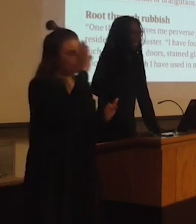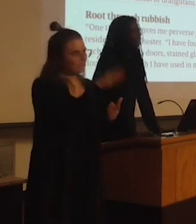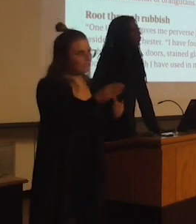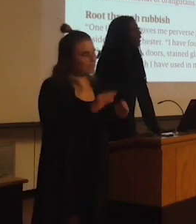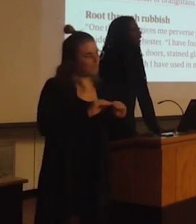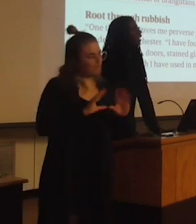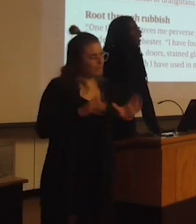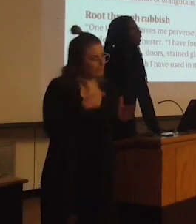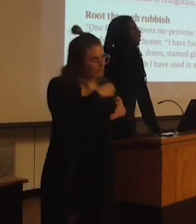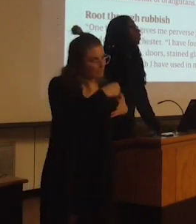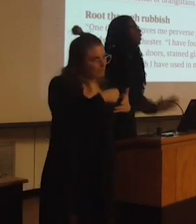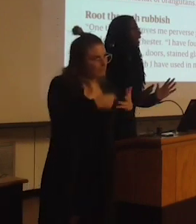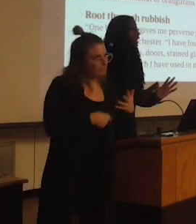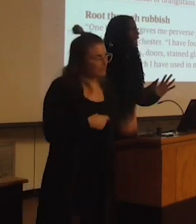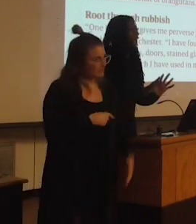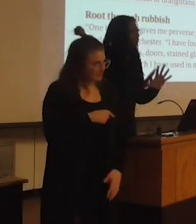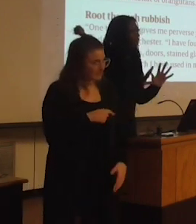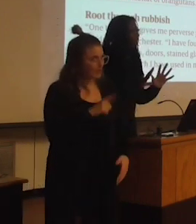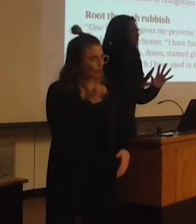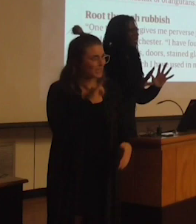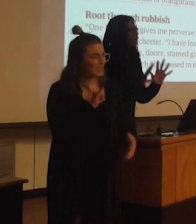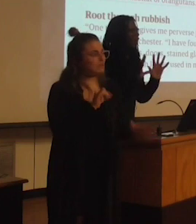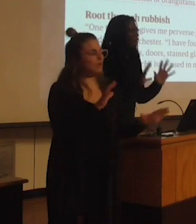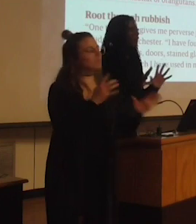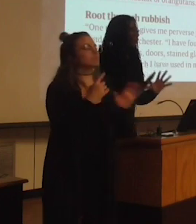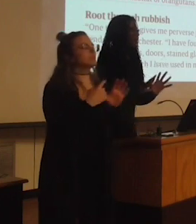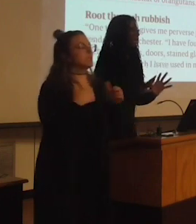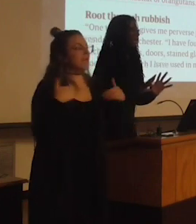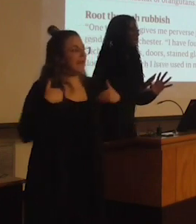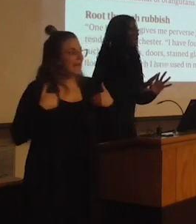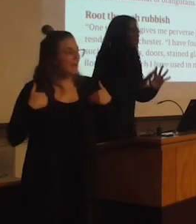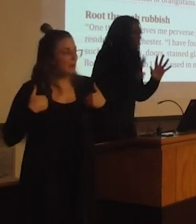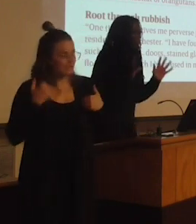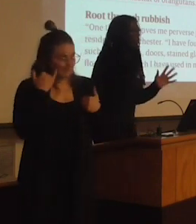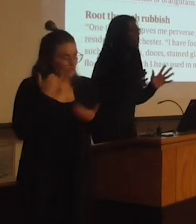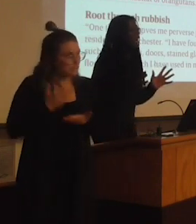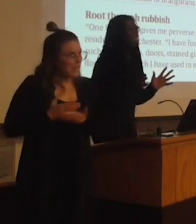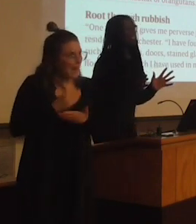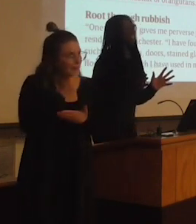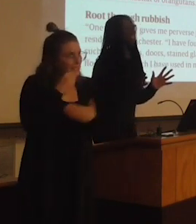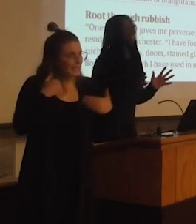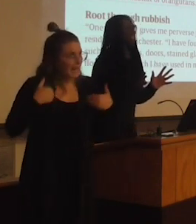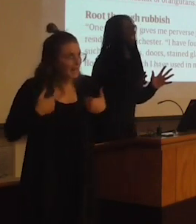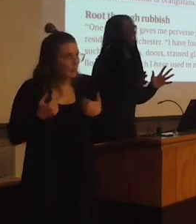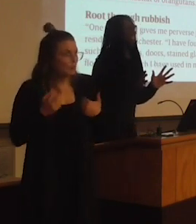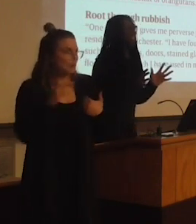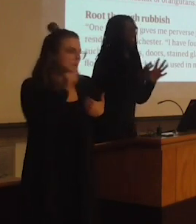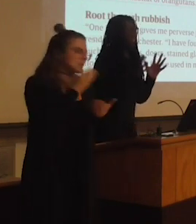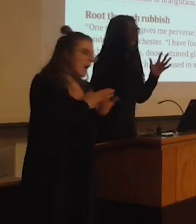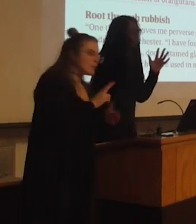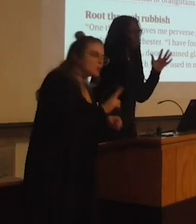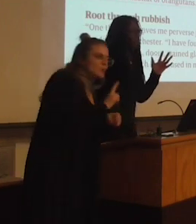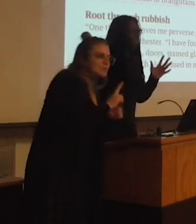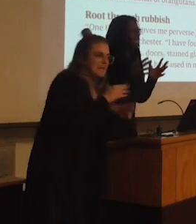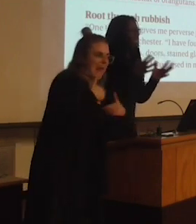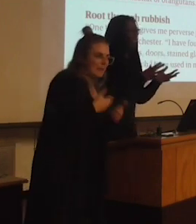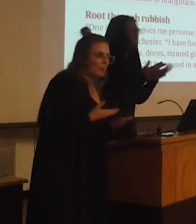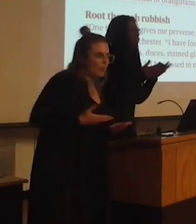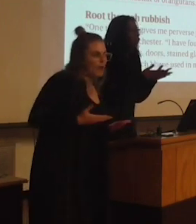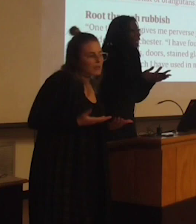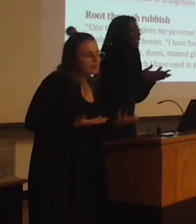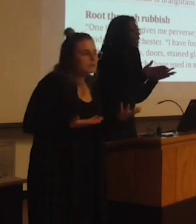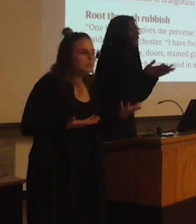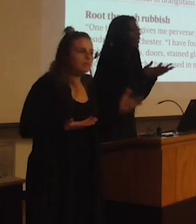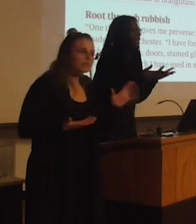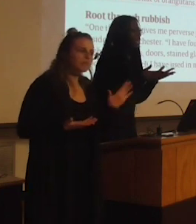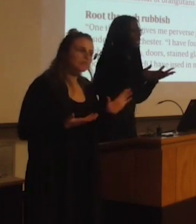face. Like, really, like, when you take animals off your plate and off of your bodies, it absolutely, this is